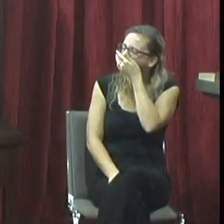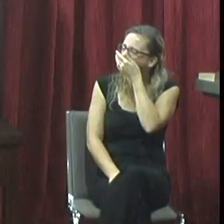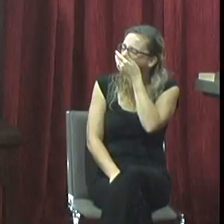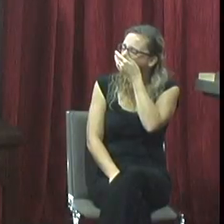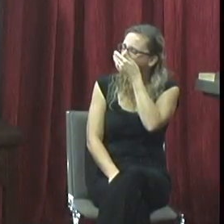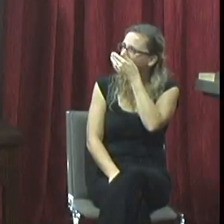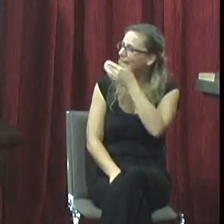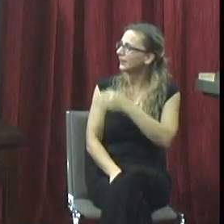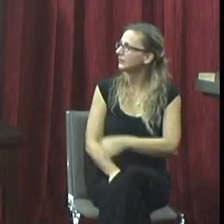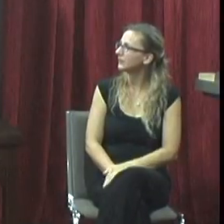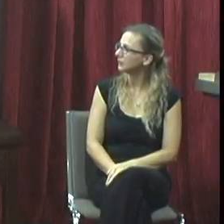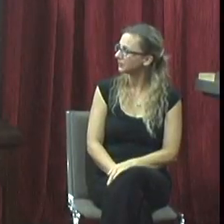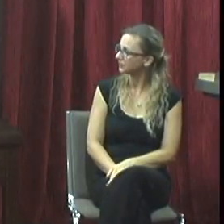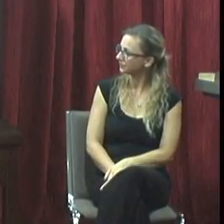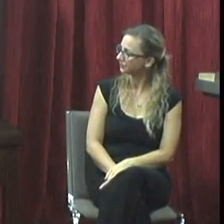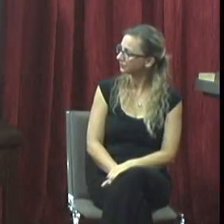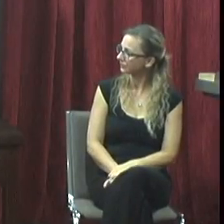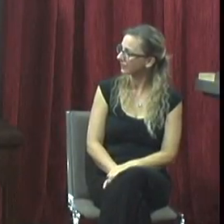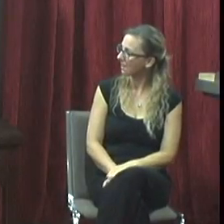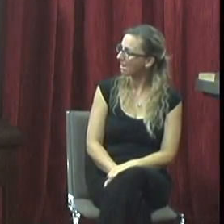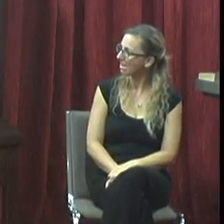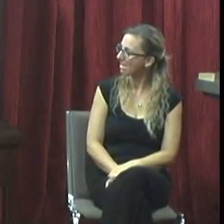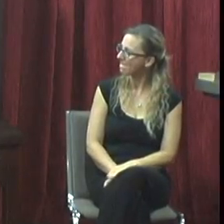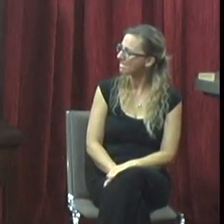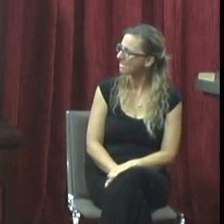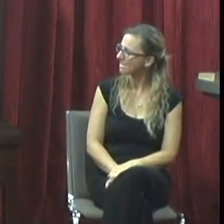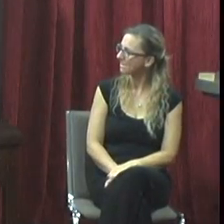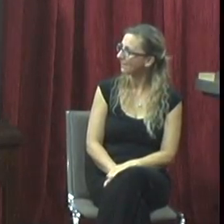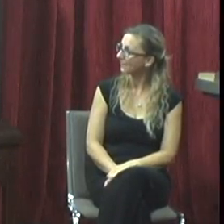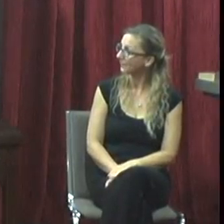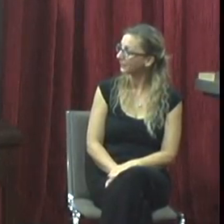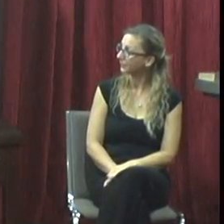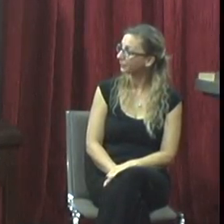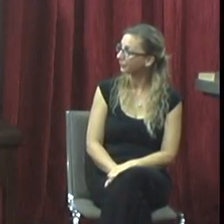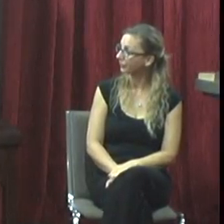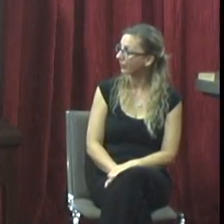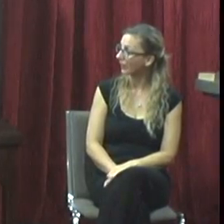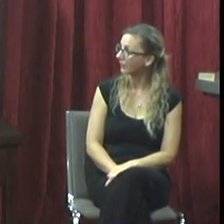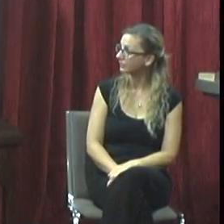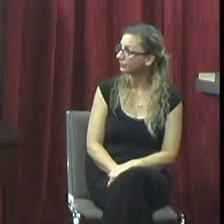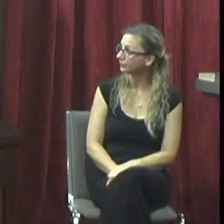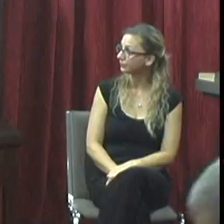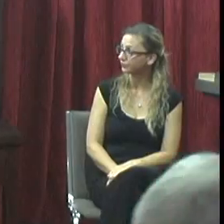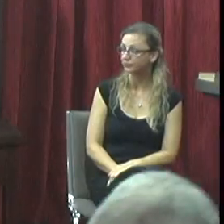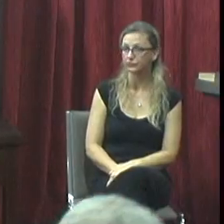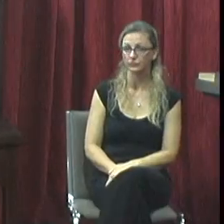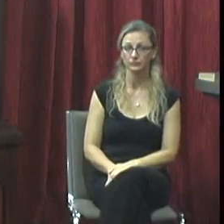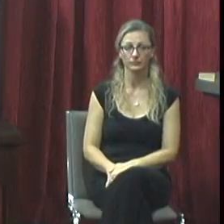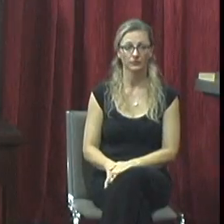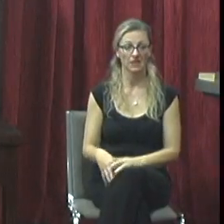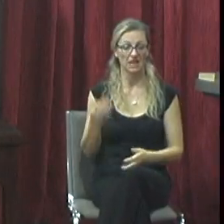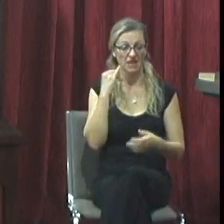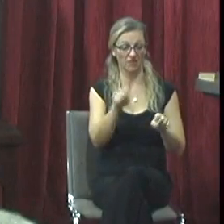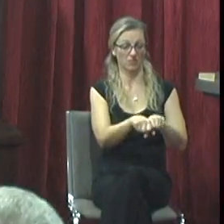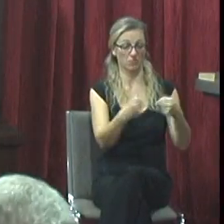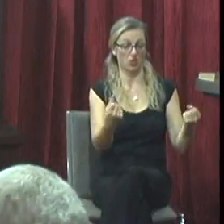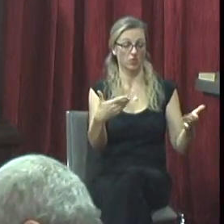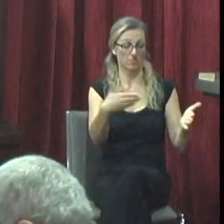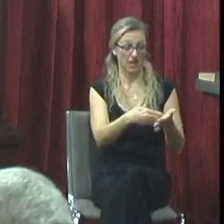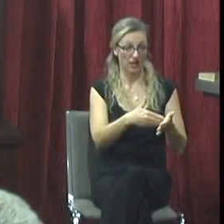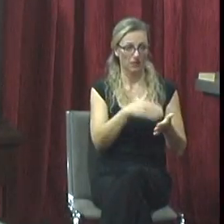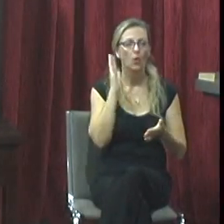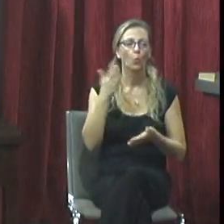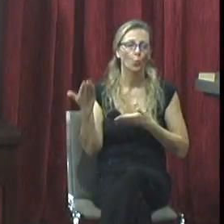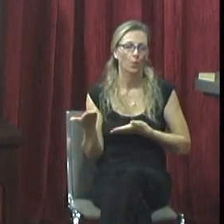accursed and bring trouble on it." So violating this command would bring a curse both on the specific violator of it,